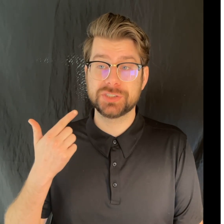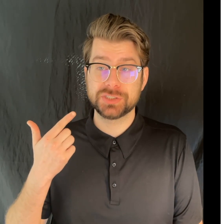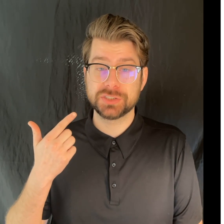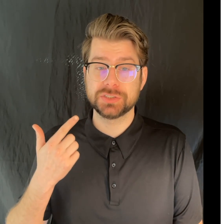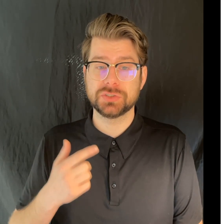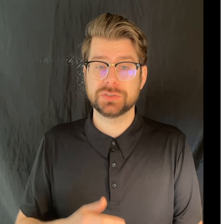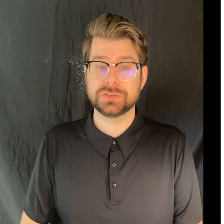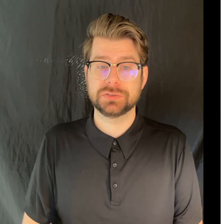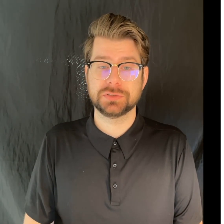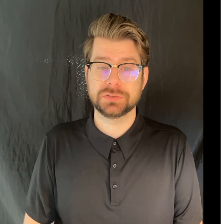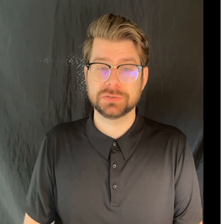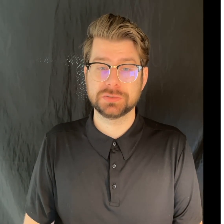squish,